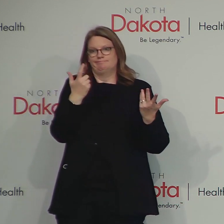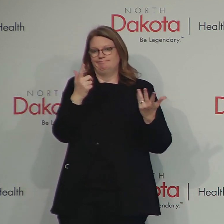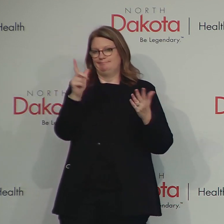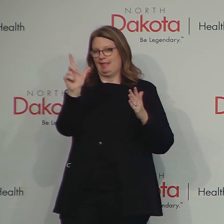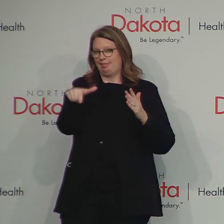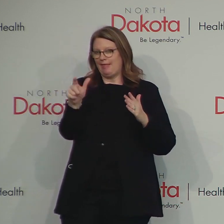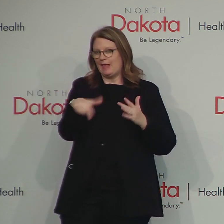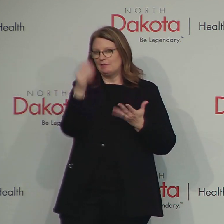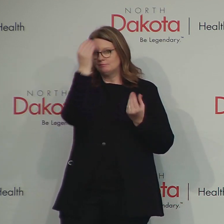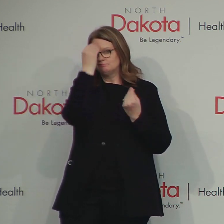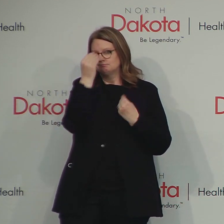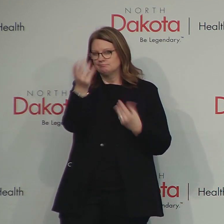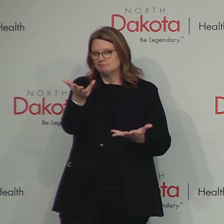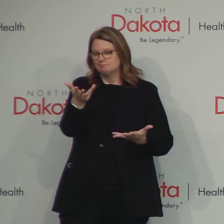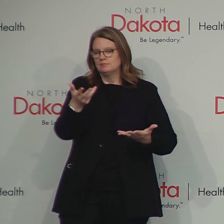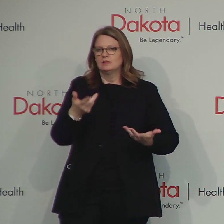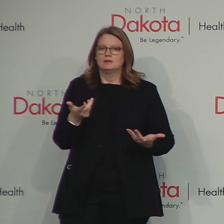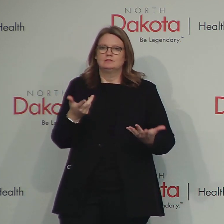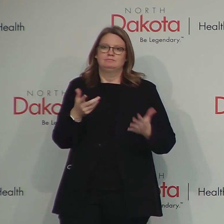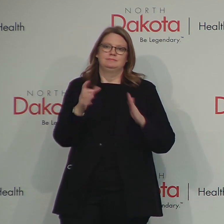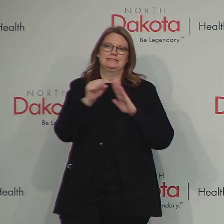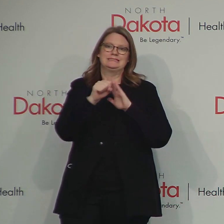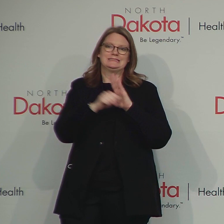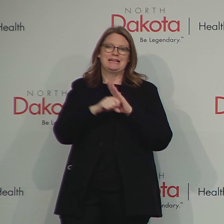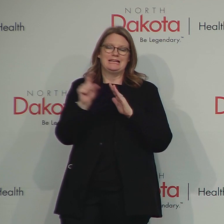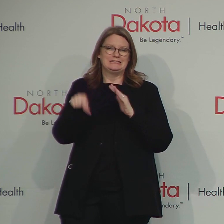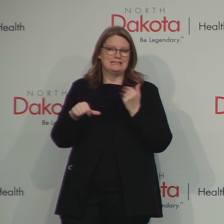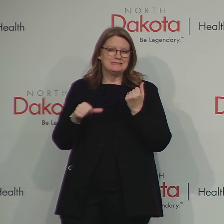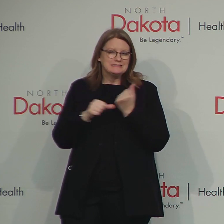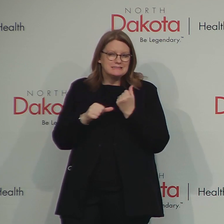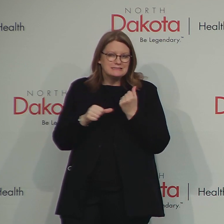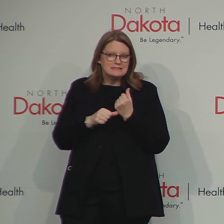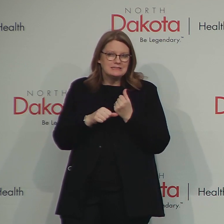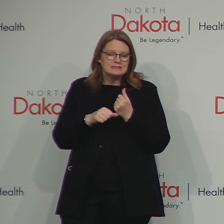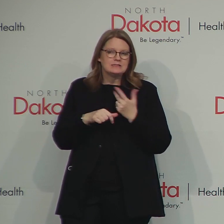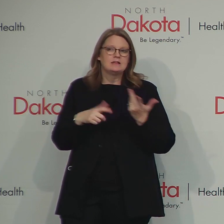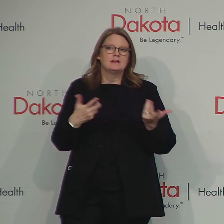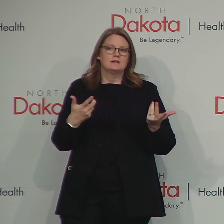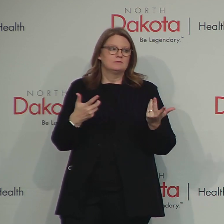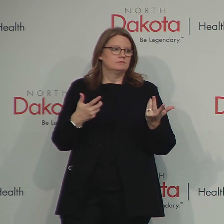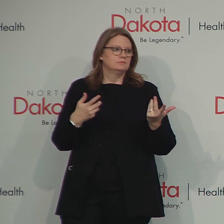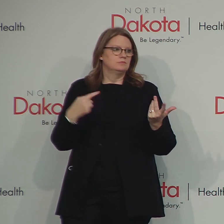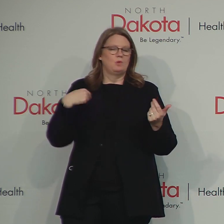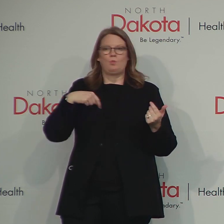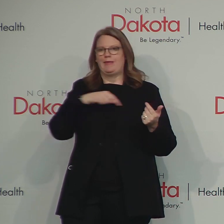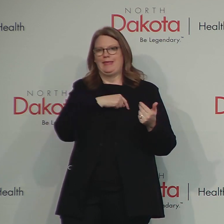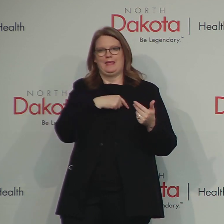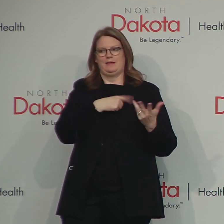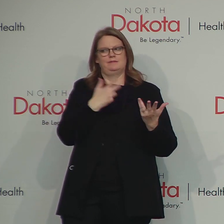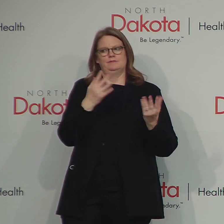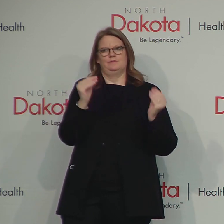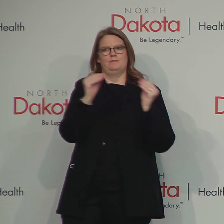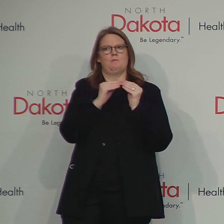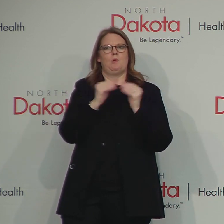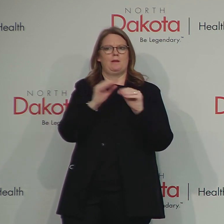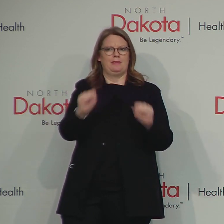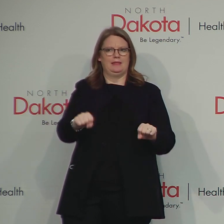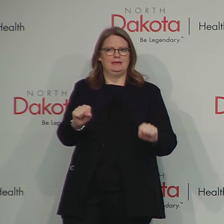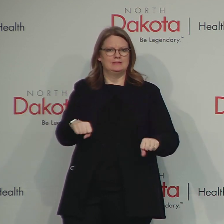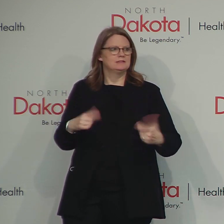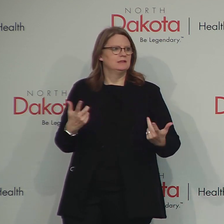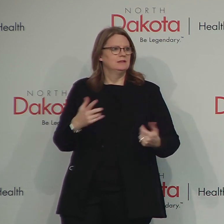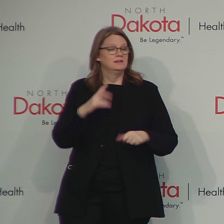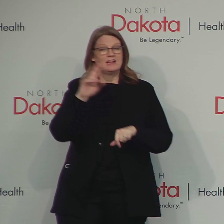forthcoming on that, and that would probably be if states need assistance in administering vaccine, which we have way more capacity. I mean, in normal